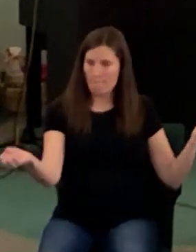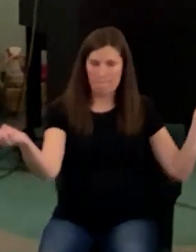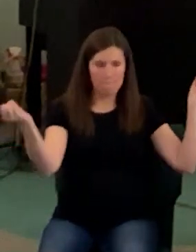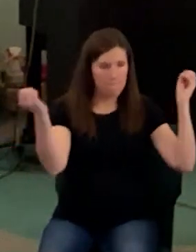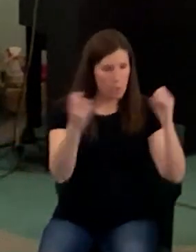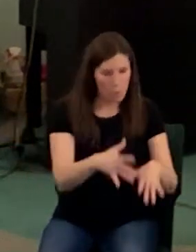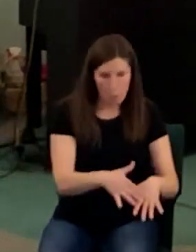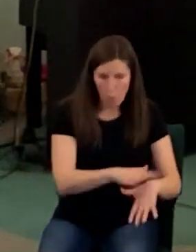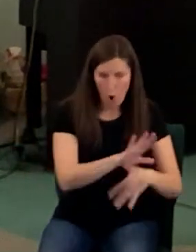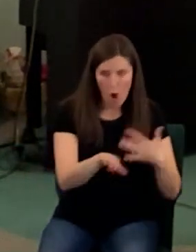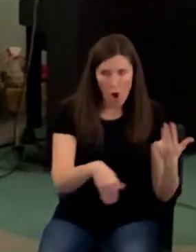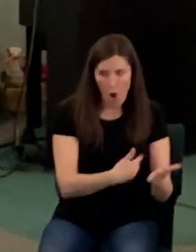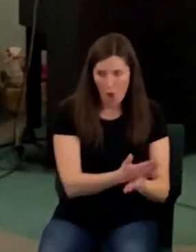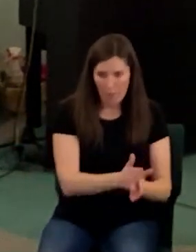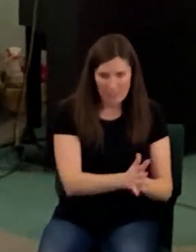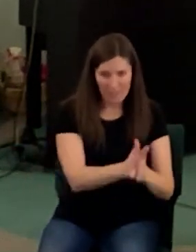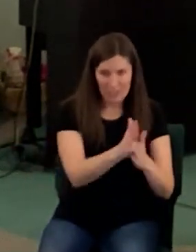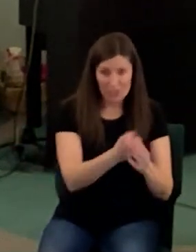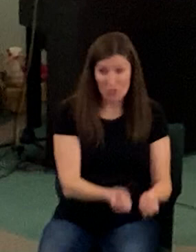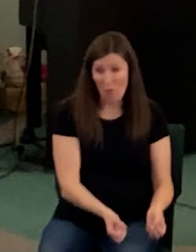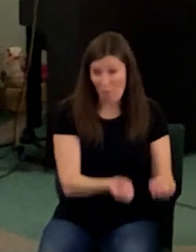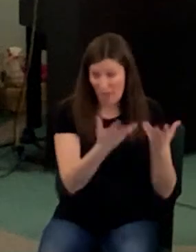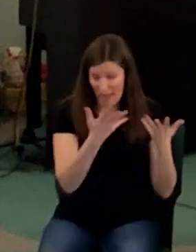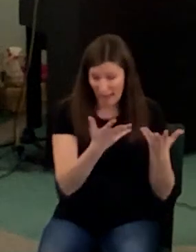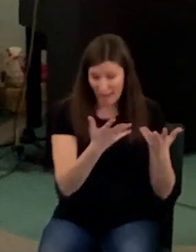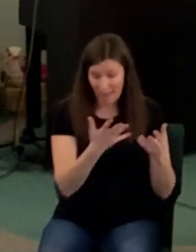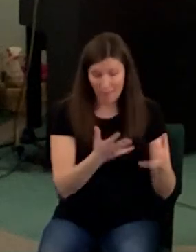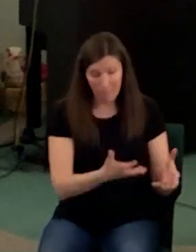number of fish.